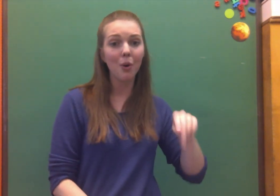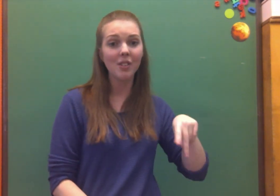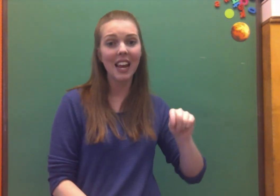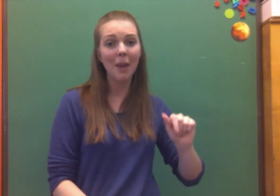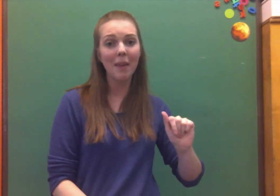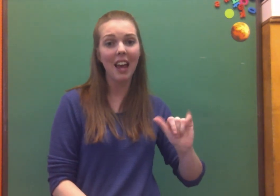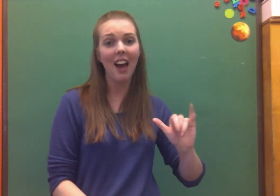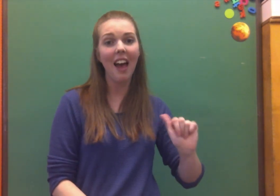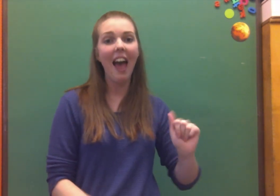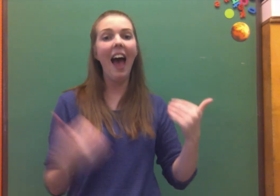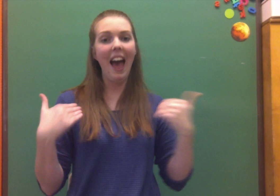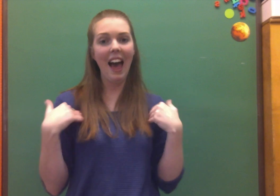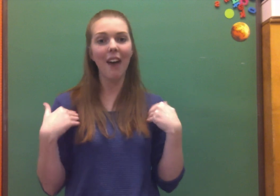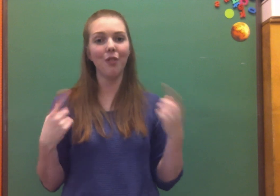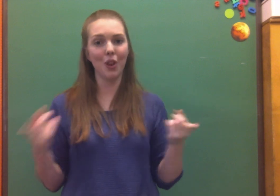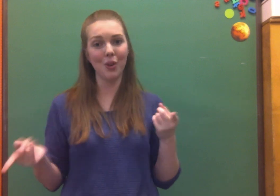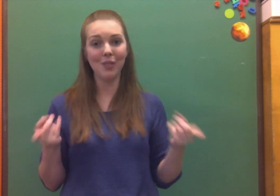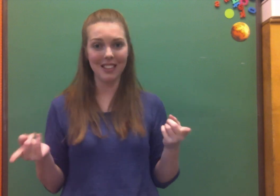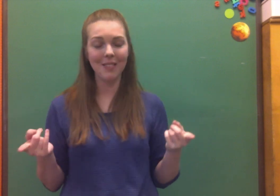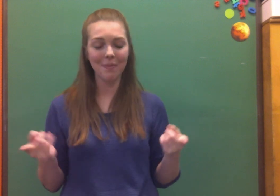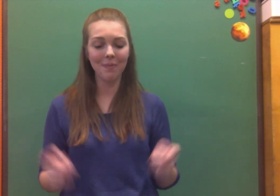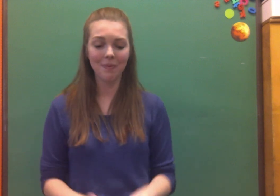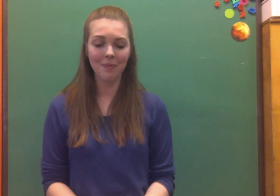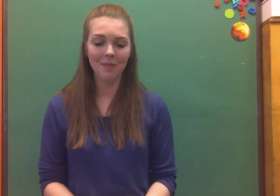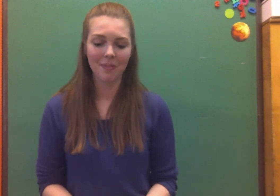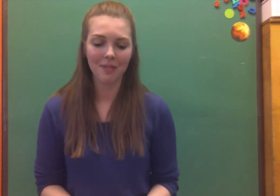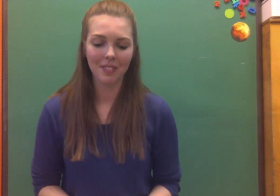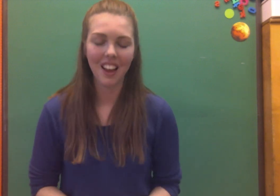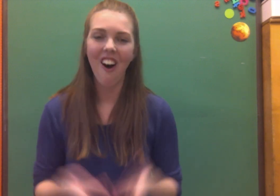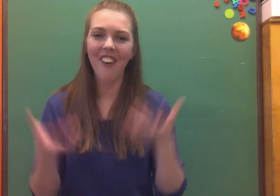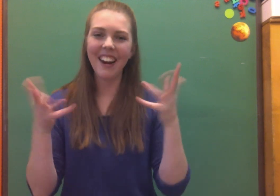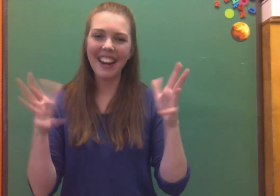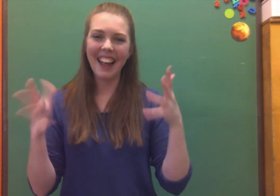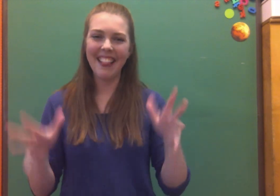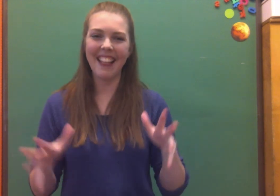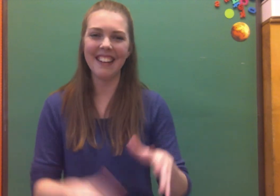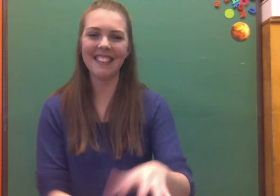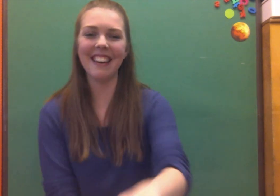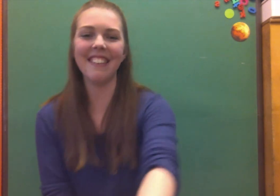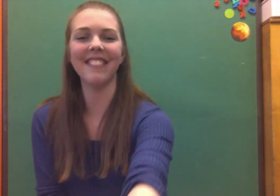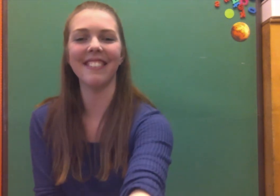Mesopotamia have those. All right, and that's it.